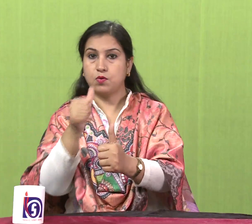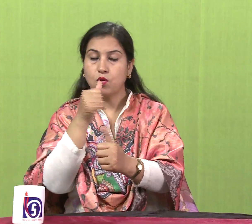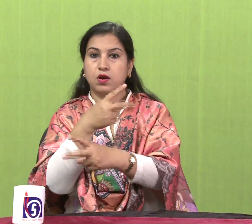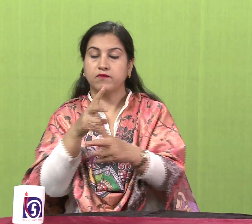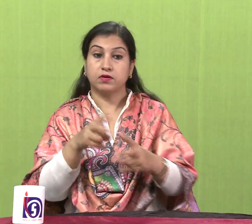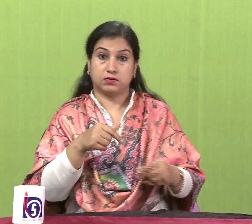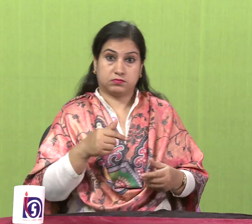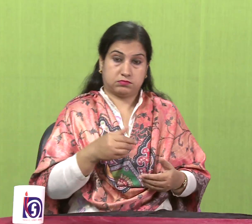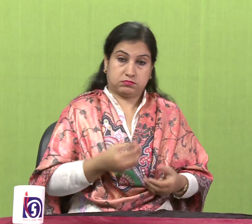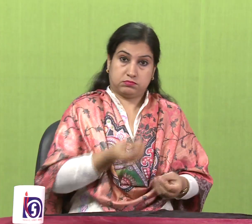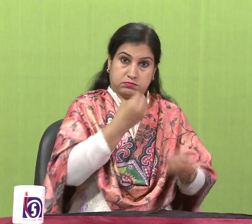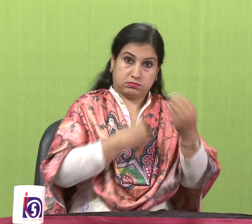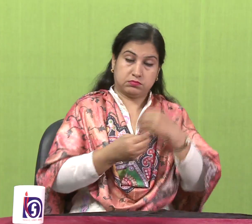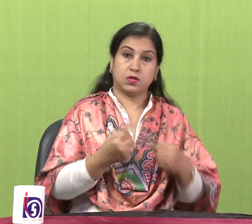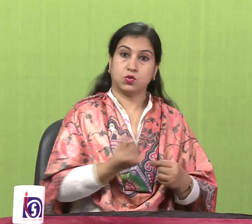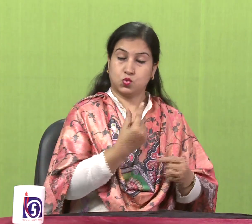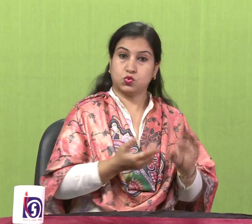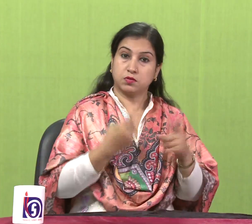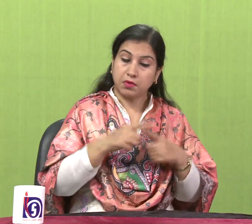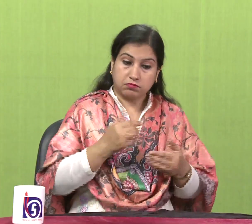without finishing the resource.